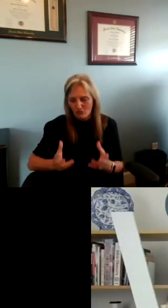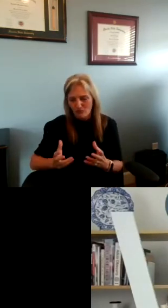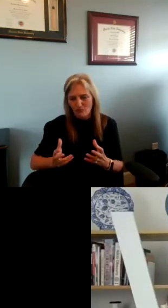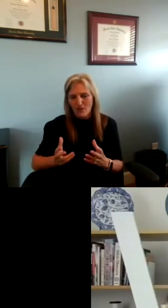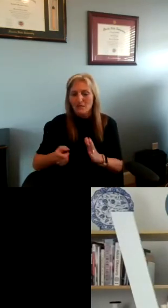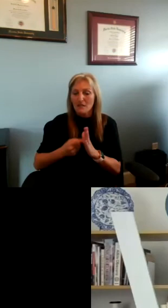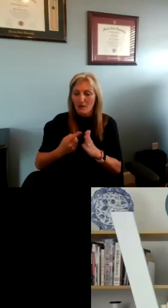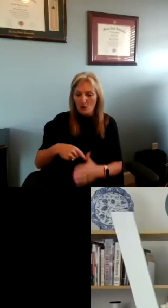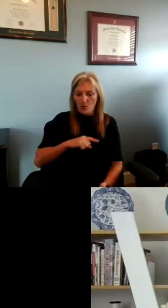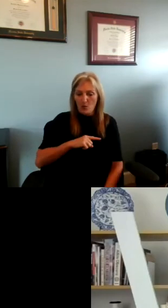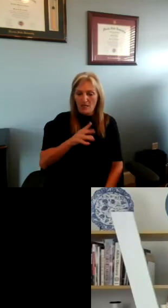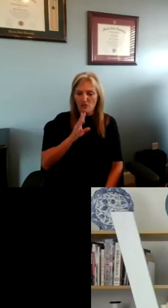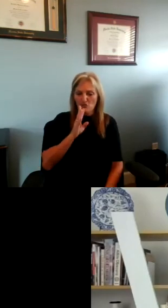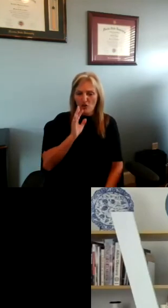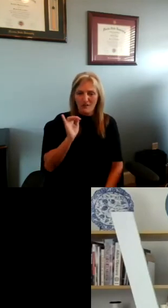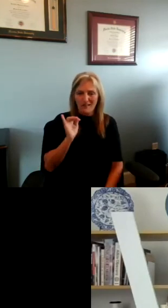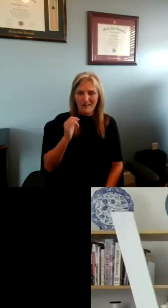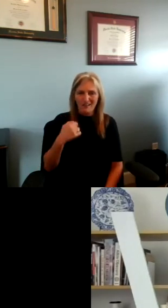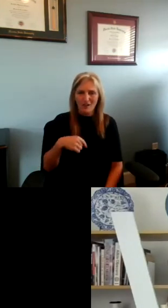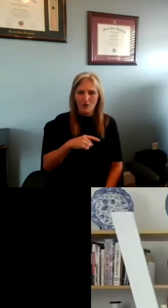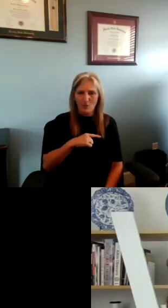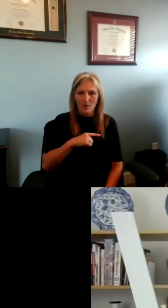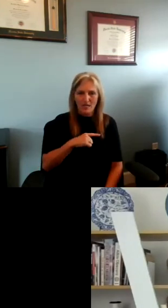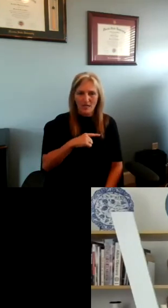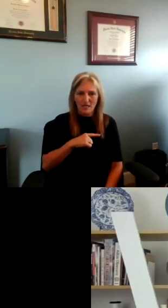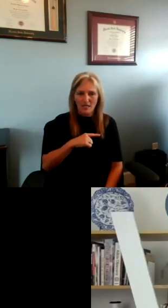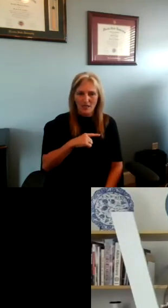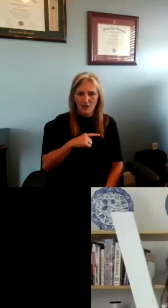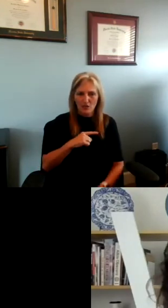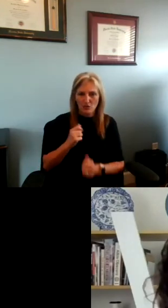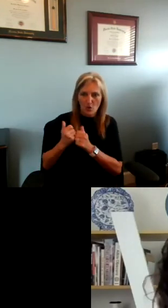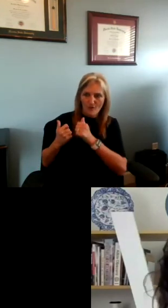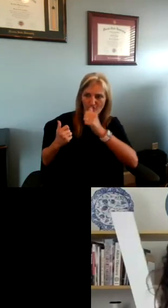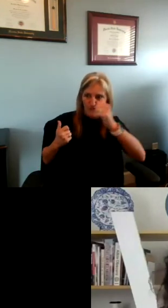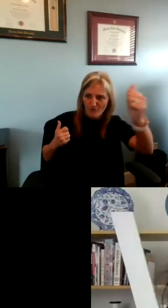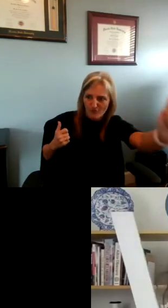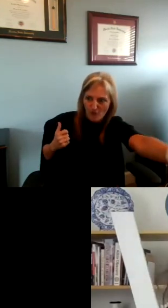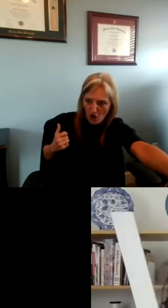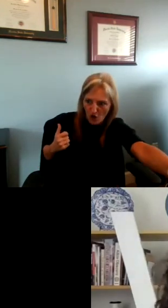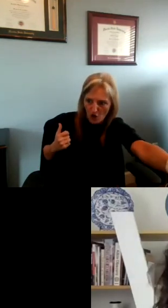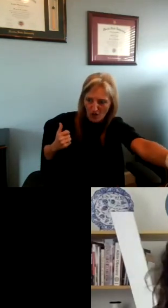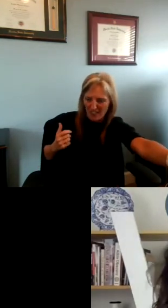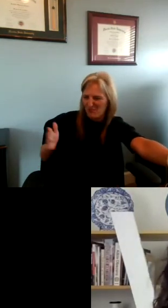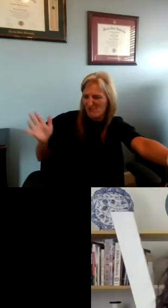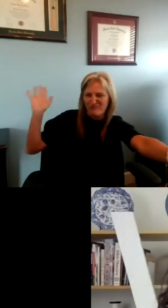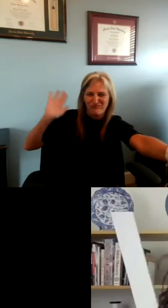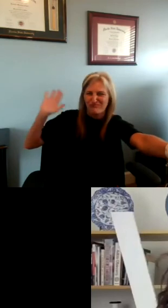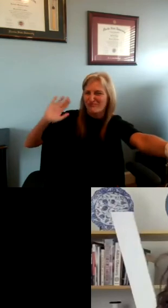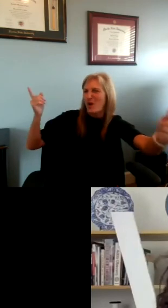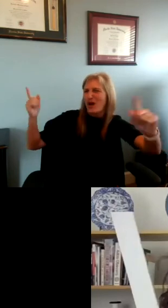sometimes we talk as if we're so far removed from it that it's ancient history. When,